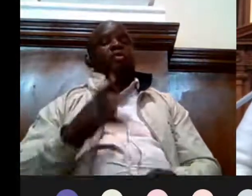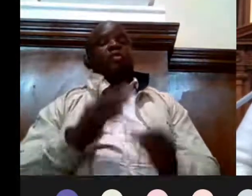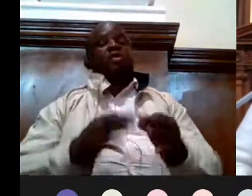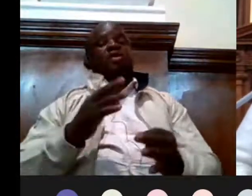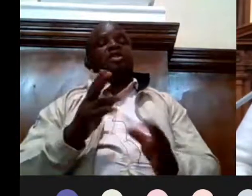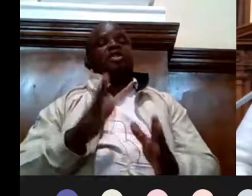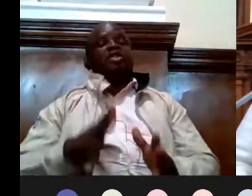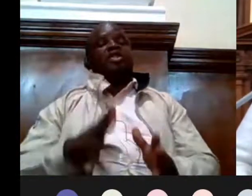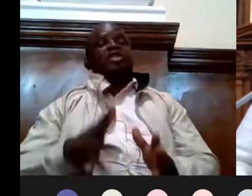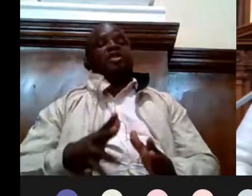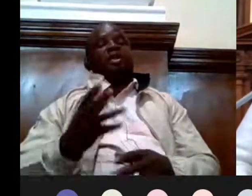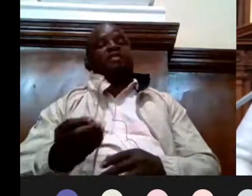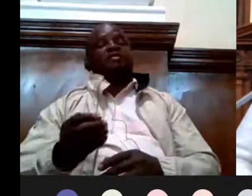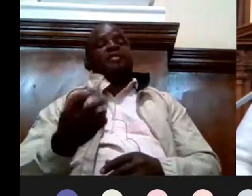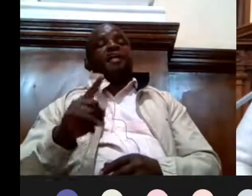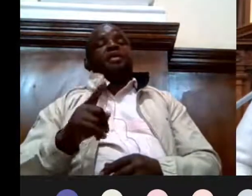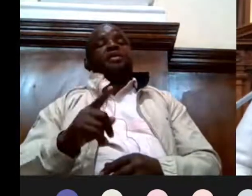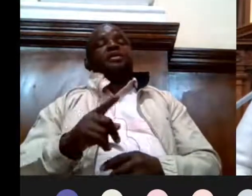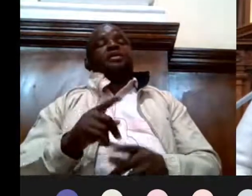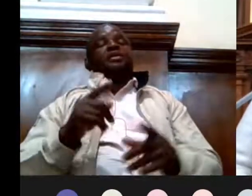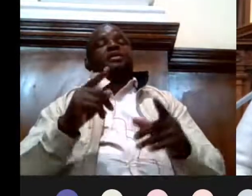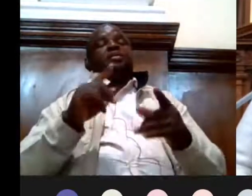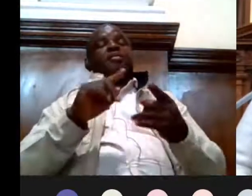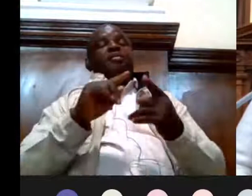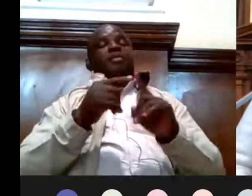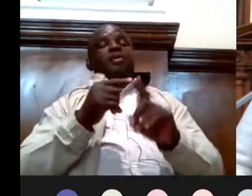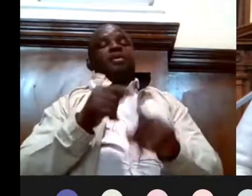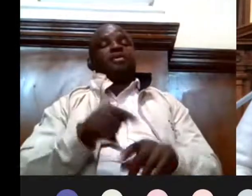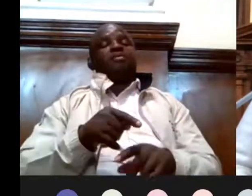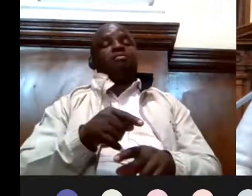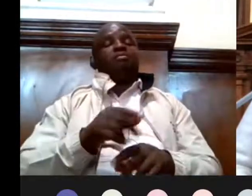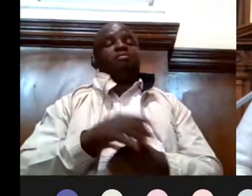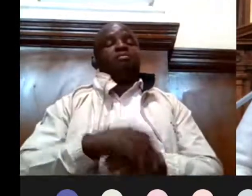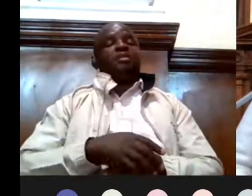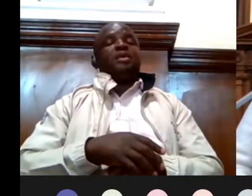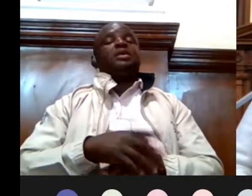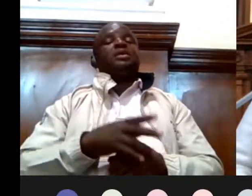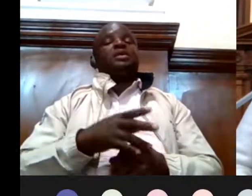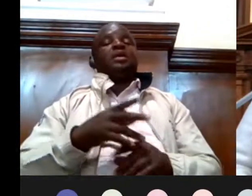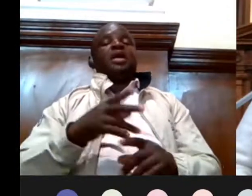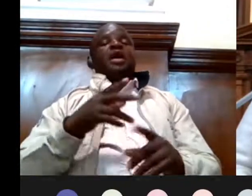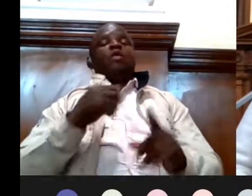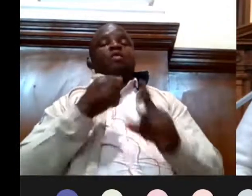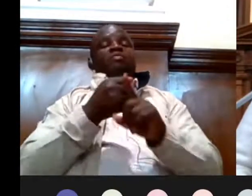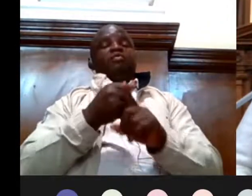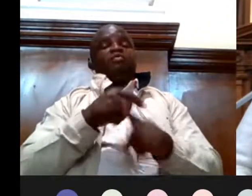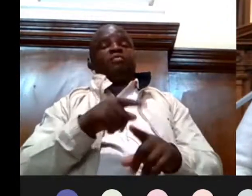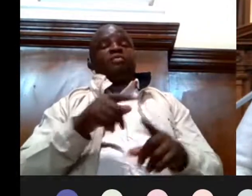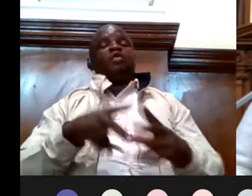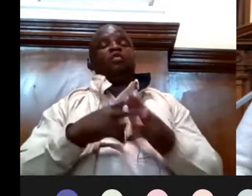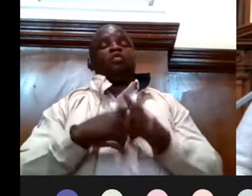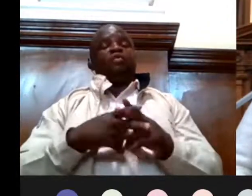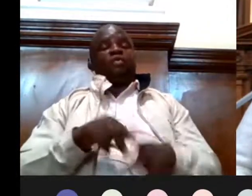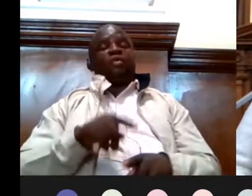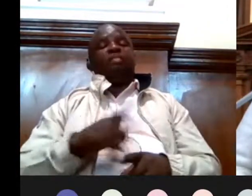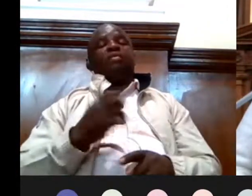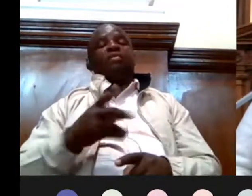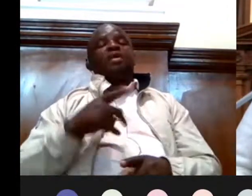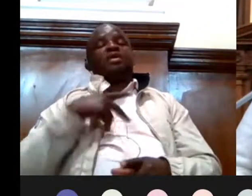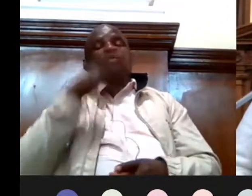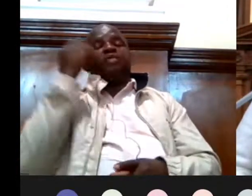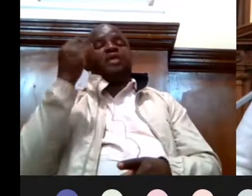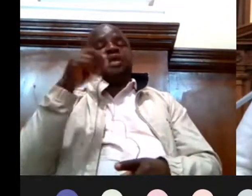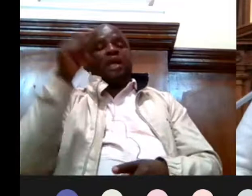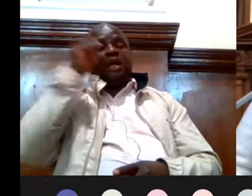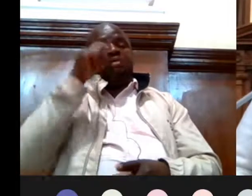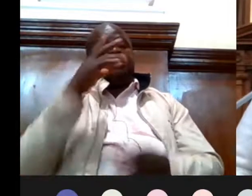Honorable Speaker, these days, some of the things say, Harry Dilwanen, I have to forget my political party, and